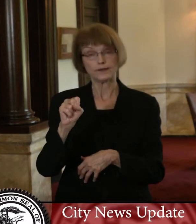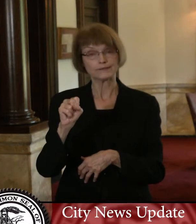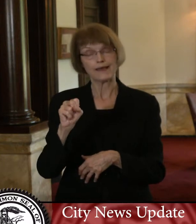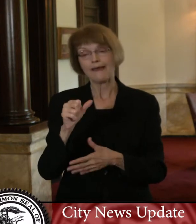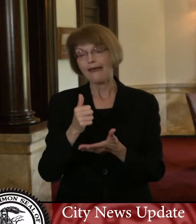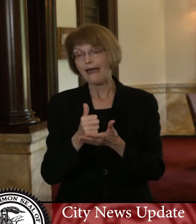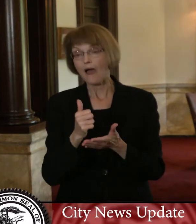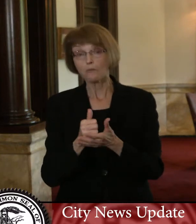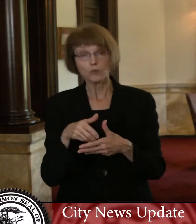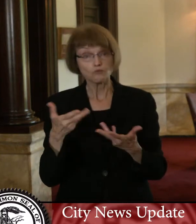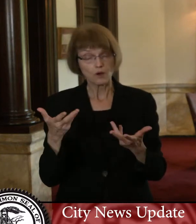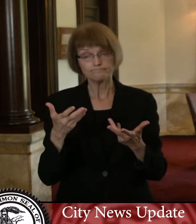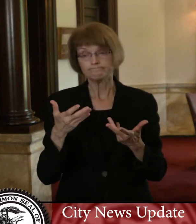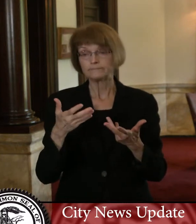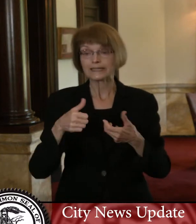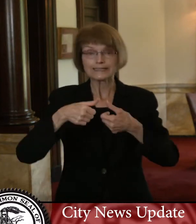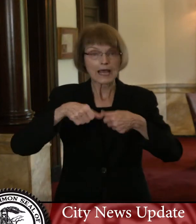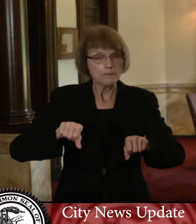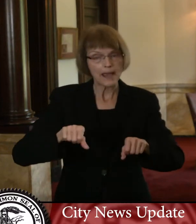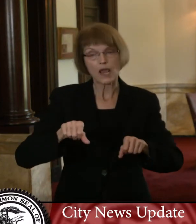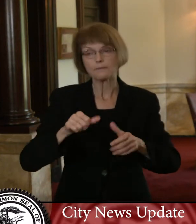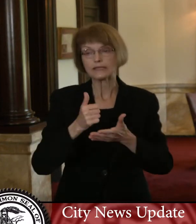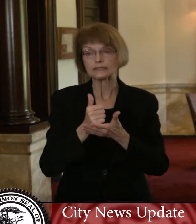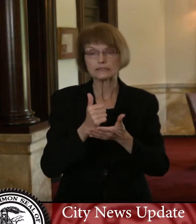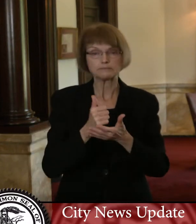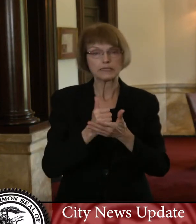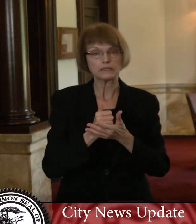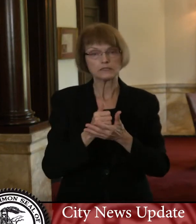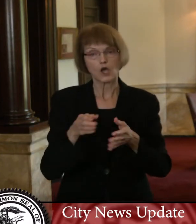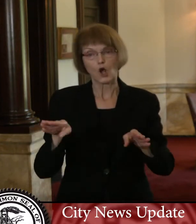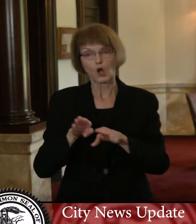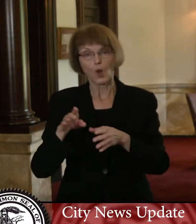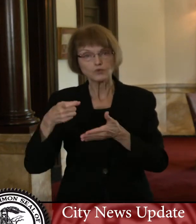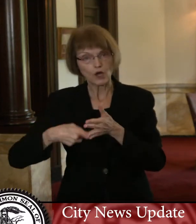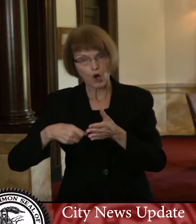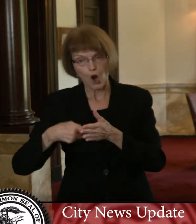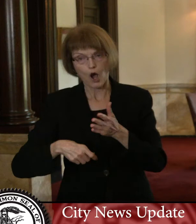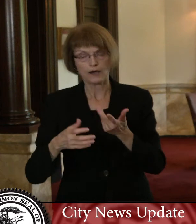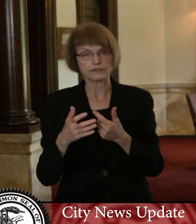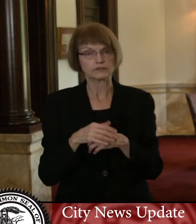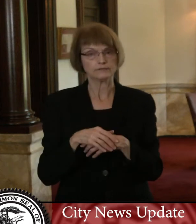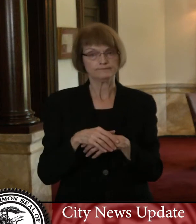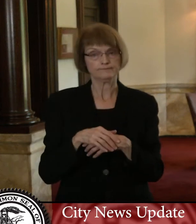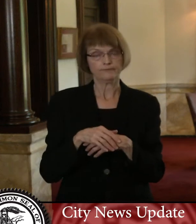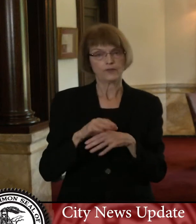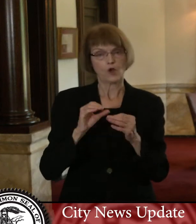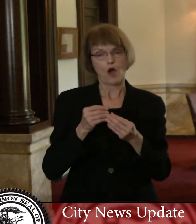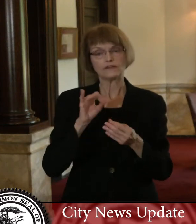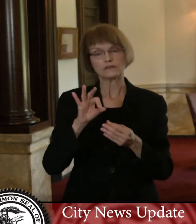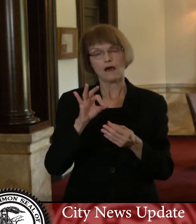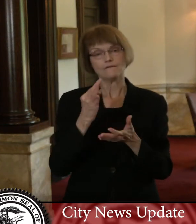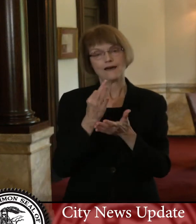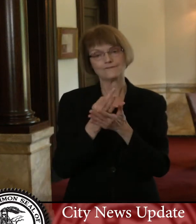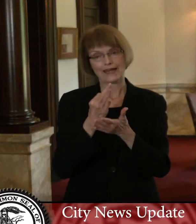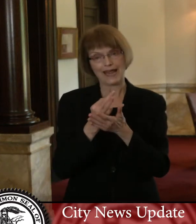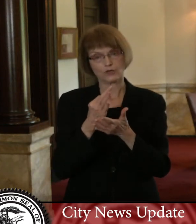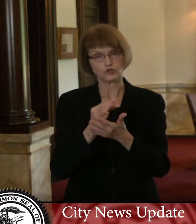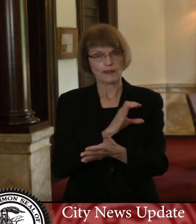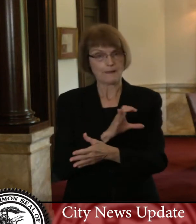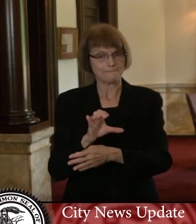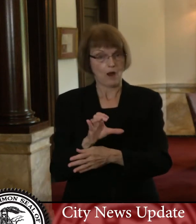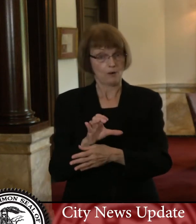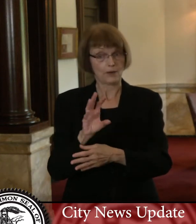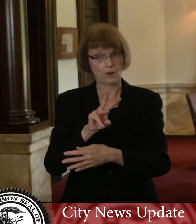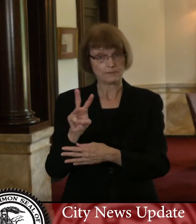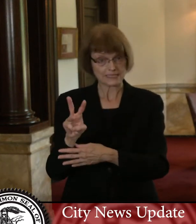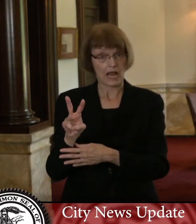payment assistance, help you with closing costs. So we list a lot of those on the Office of Financial Empowerment's website. So